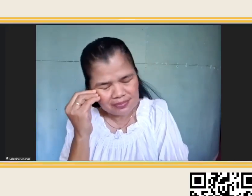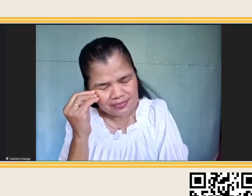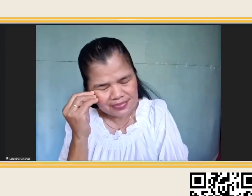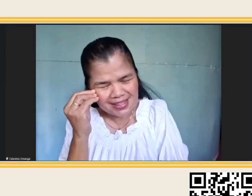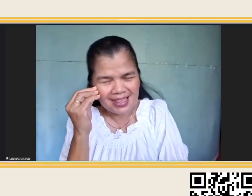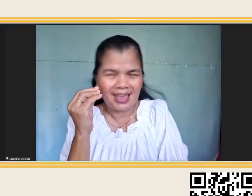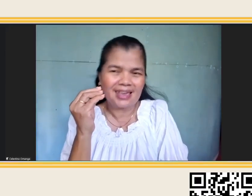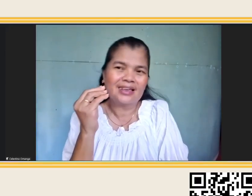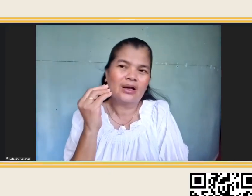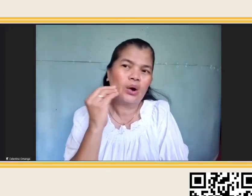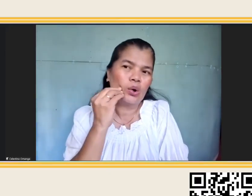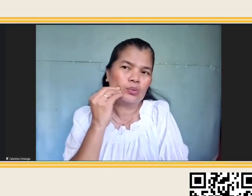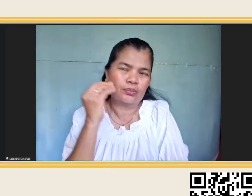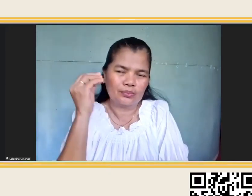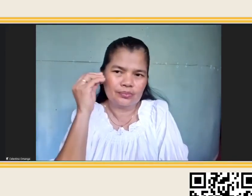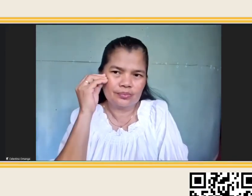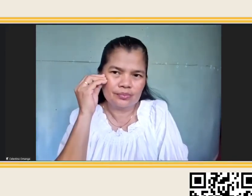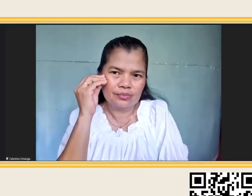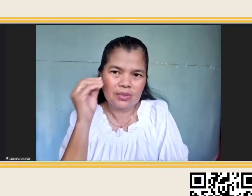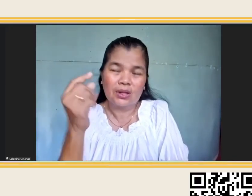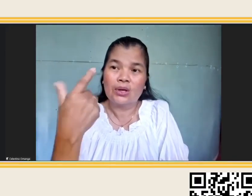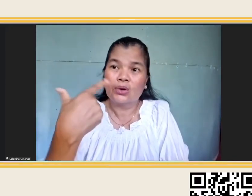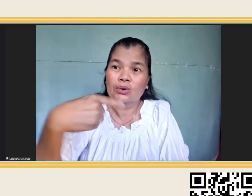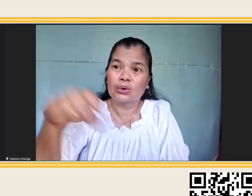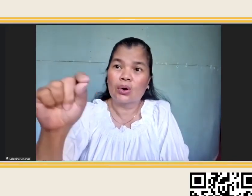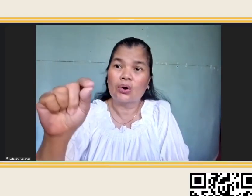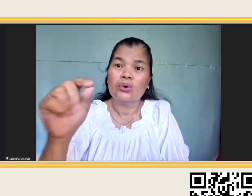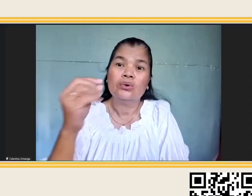sleep. Okay? Home.